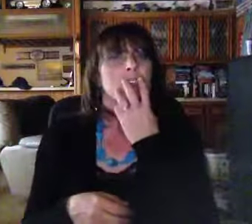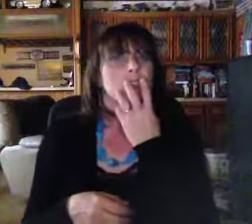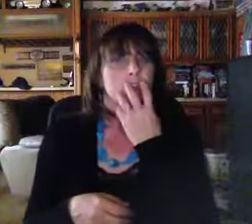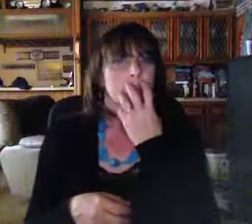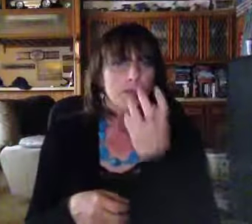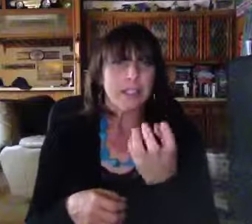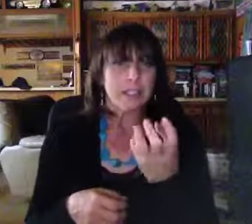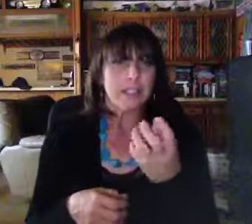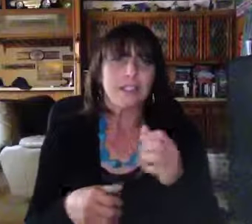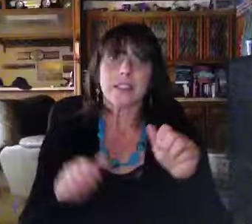oxygen.